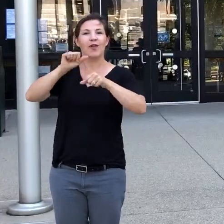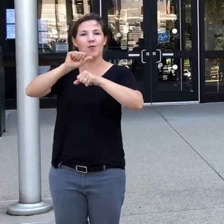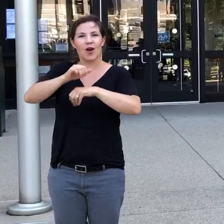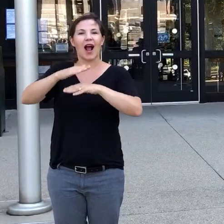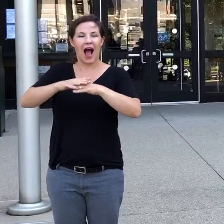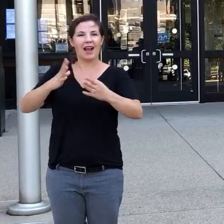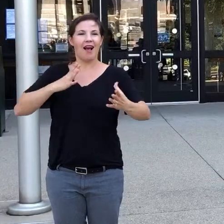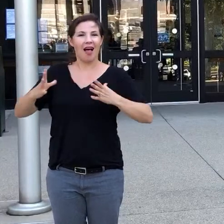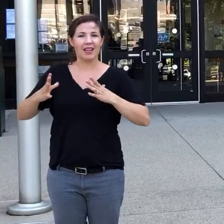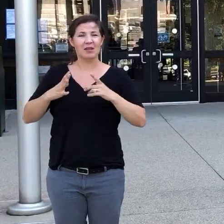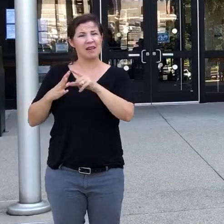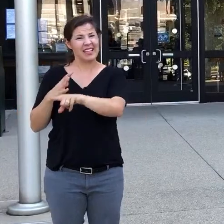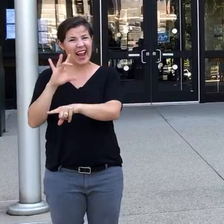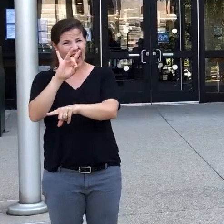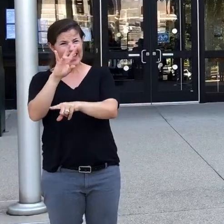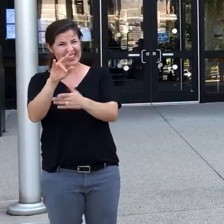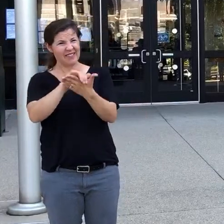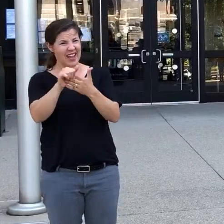holiday.